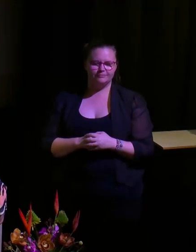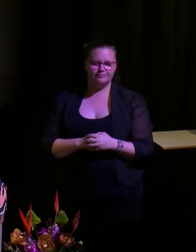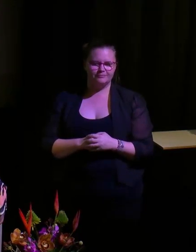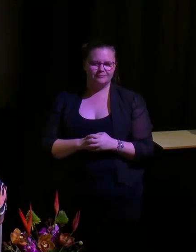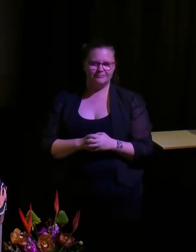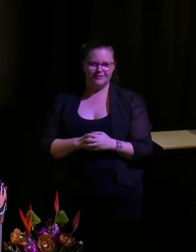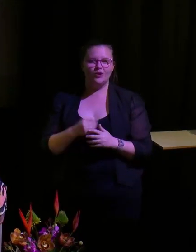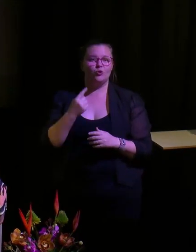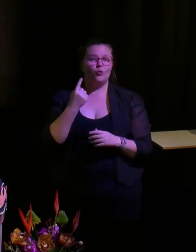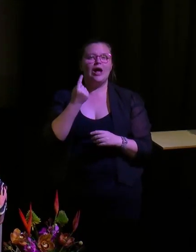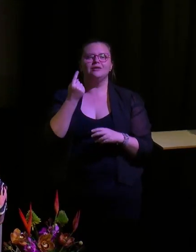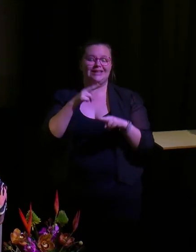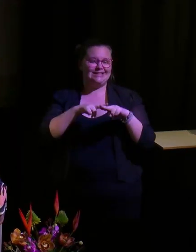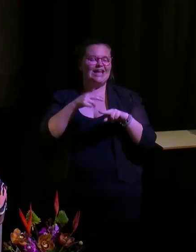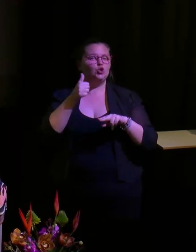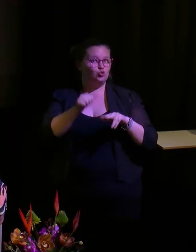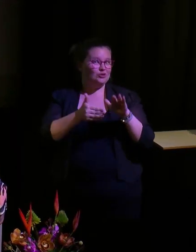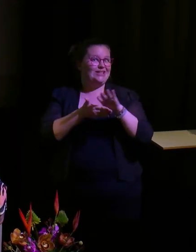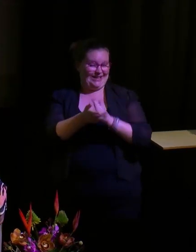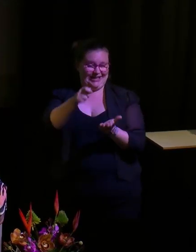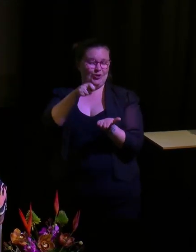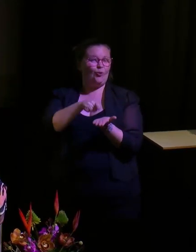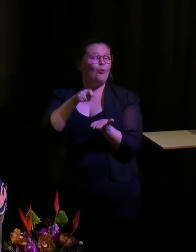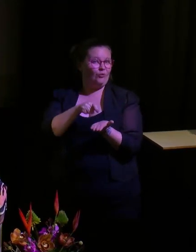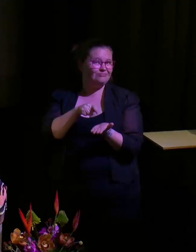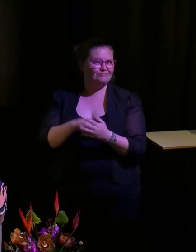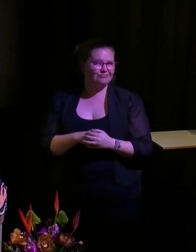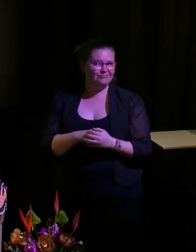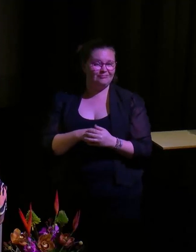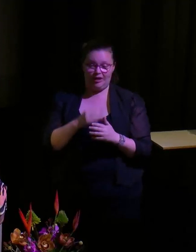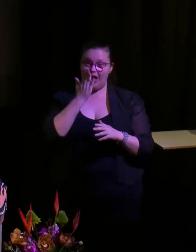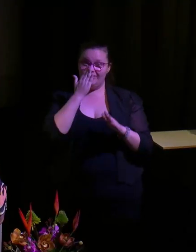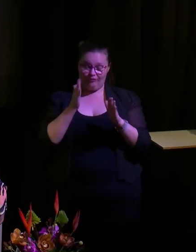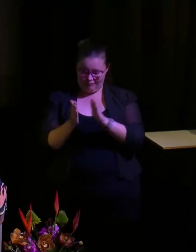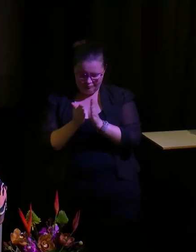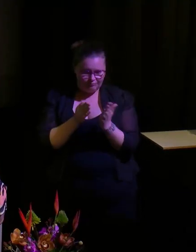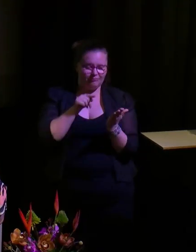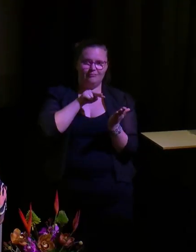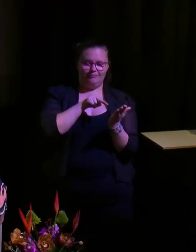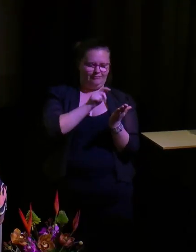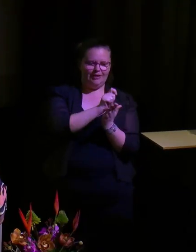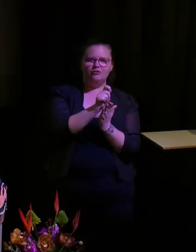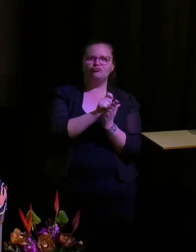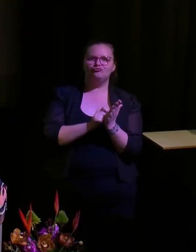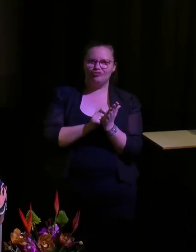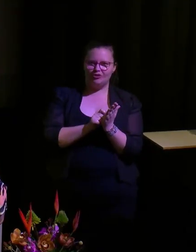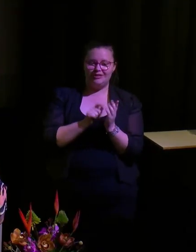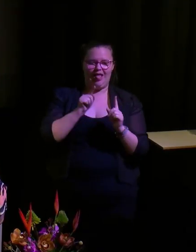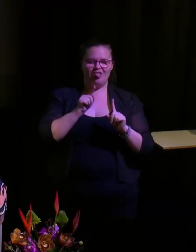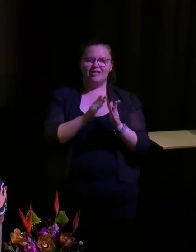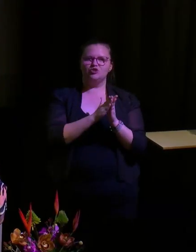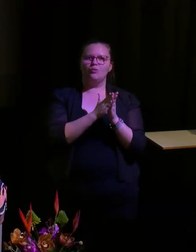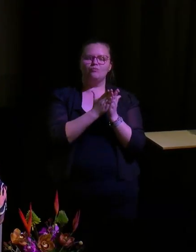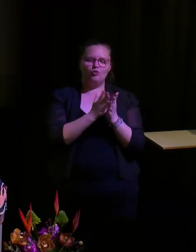was the one Dad used in his court case. Wow. At the front of the book, he writes, "This book belongs